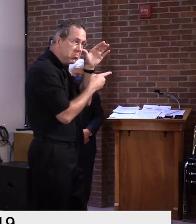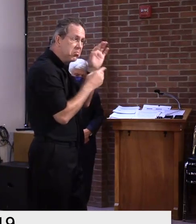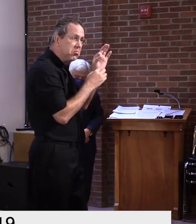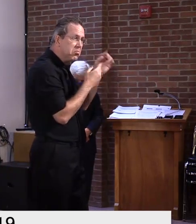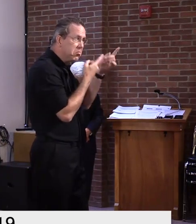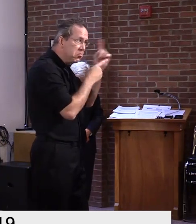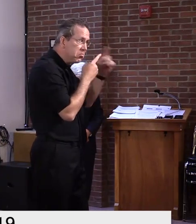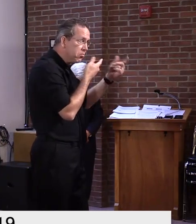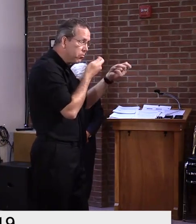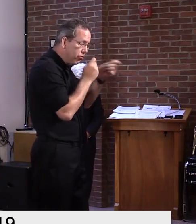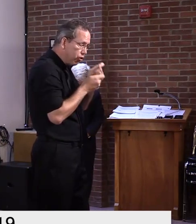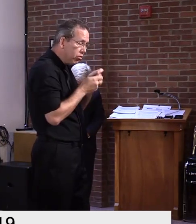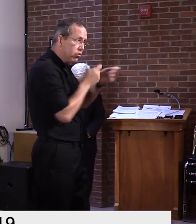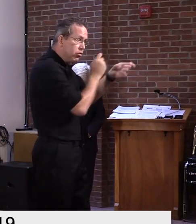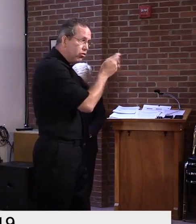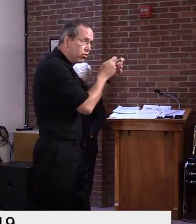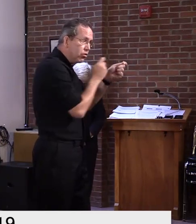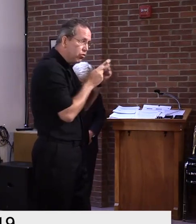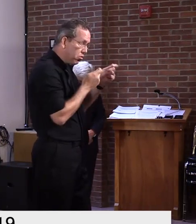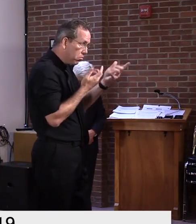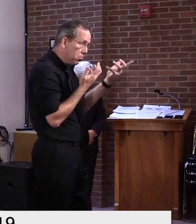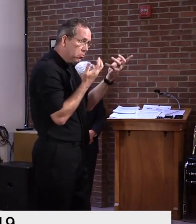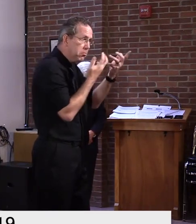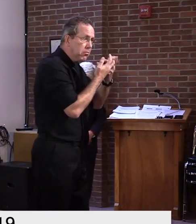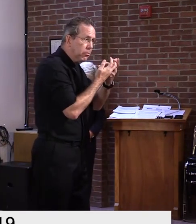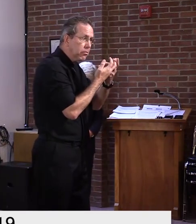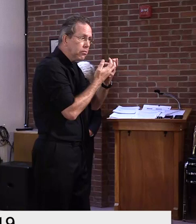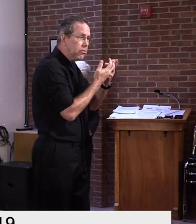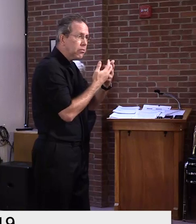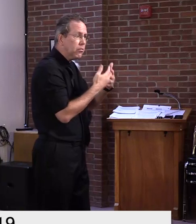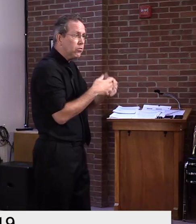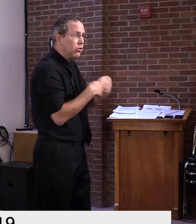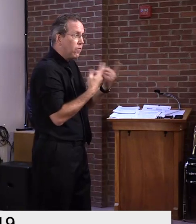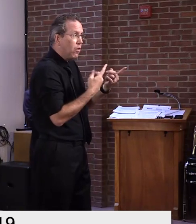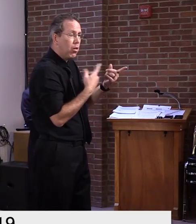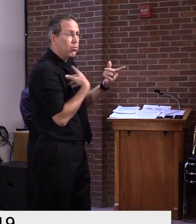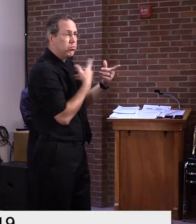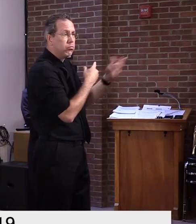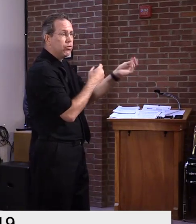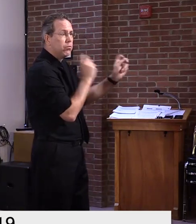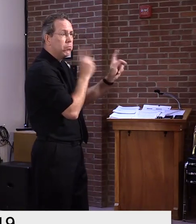know anything more than that at this point in time. I don't believe we've received anything formally back from them.